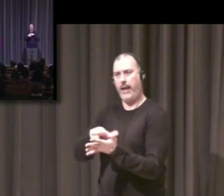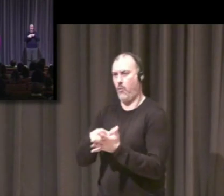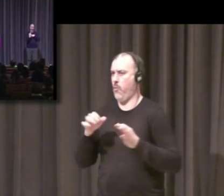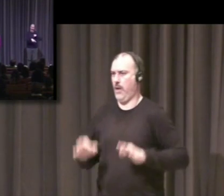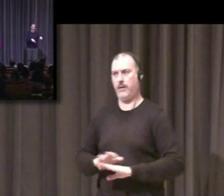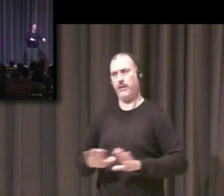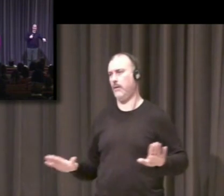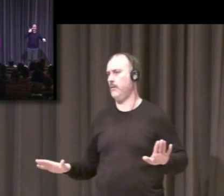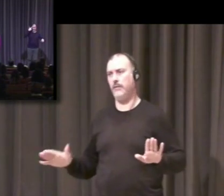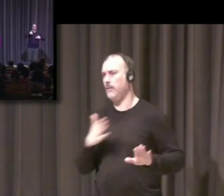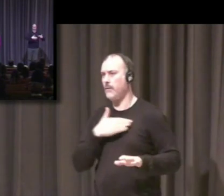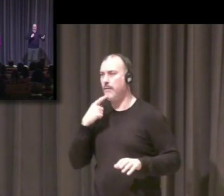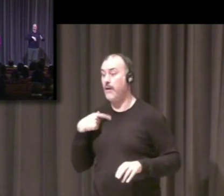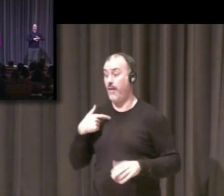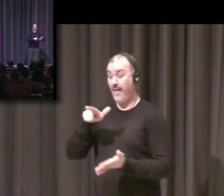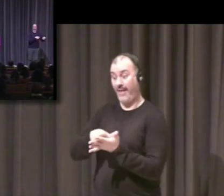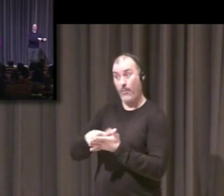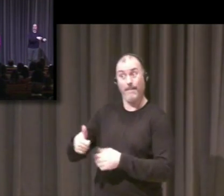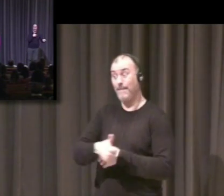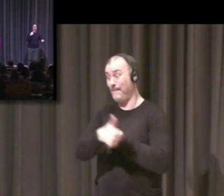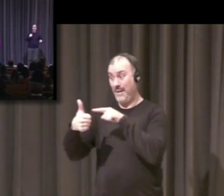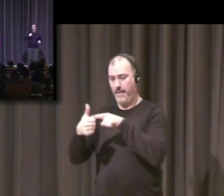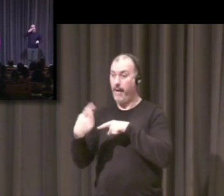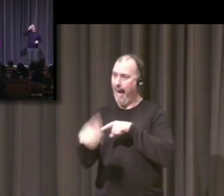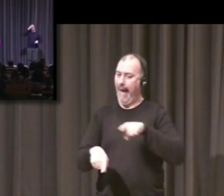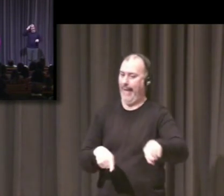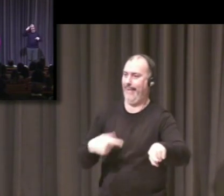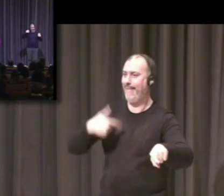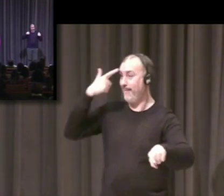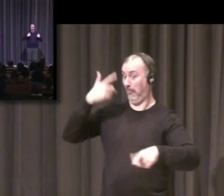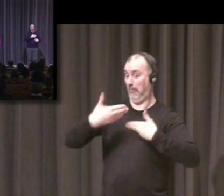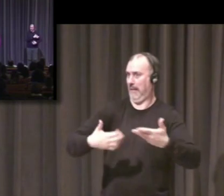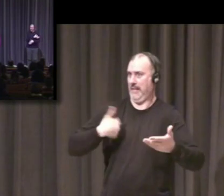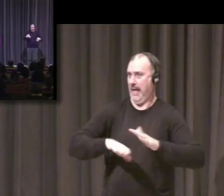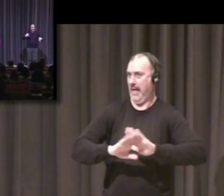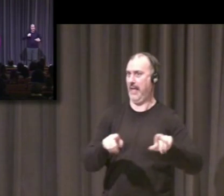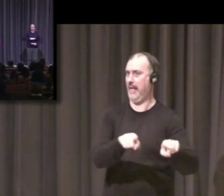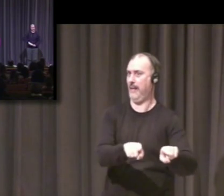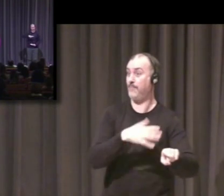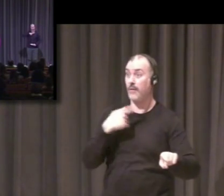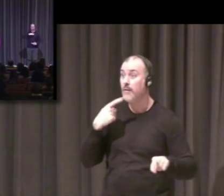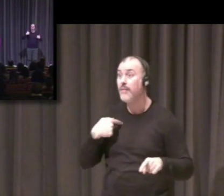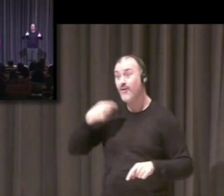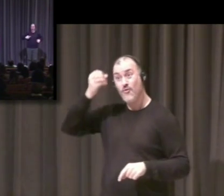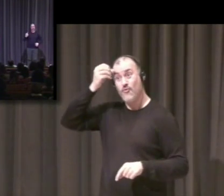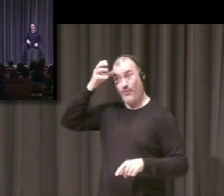people cognitively. They will be completely competent people